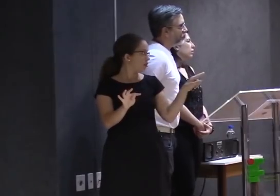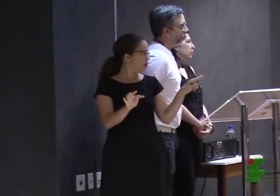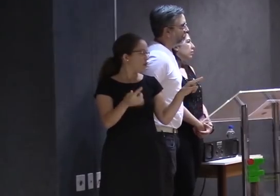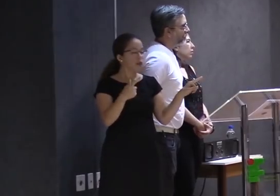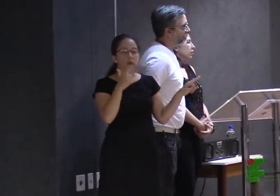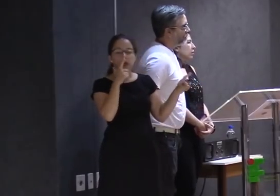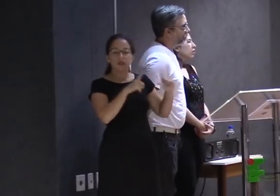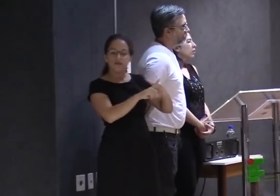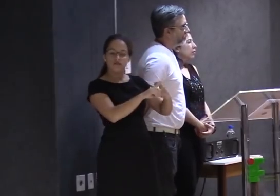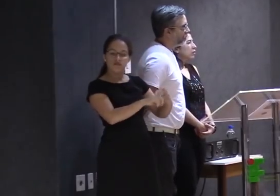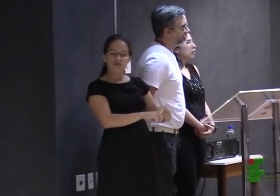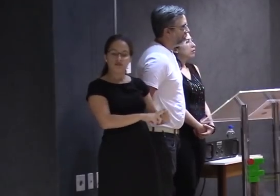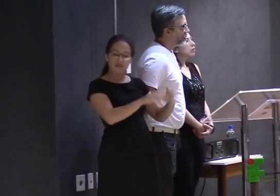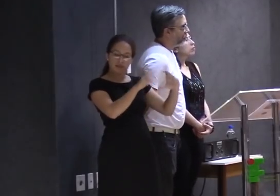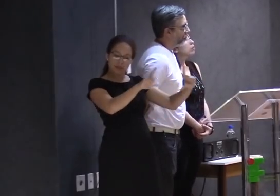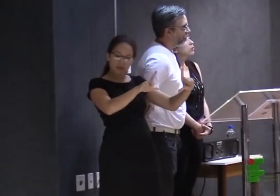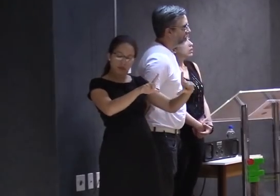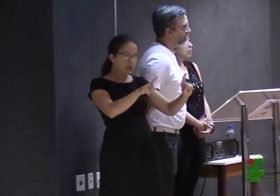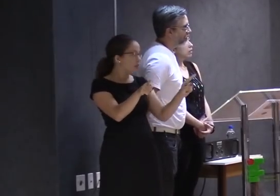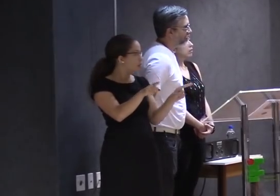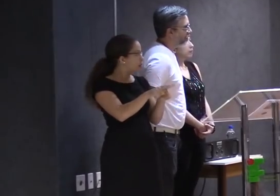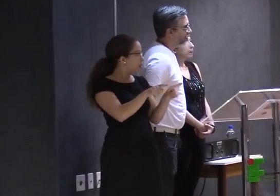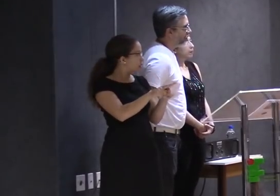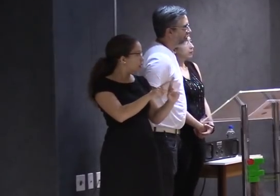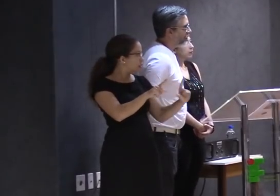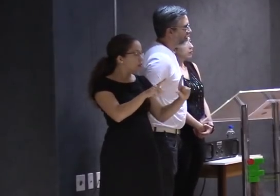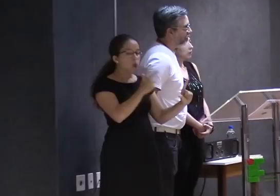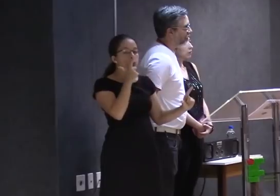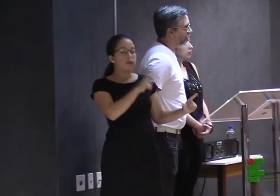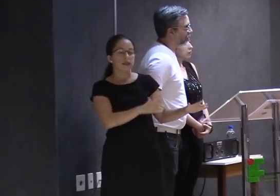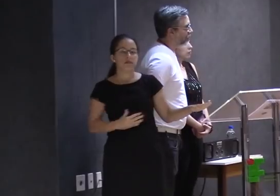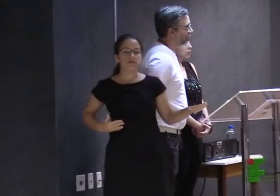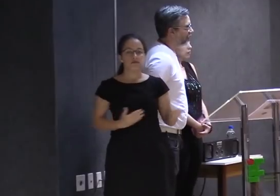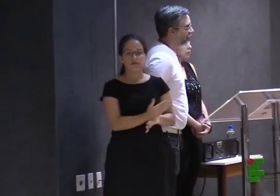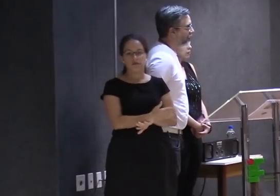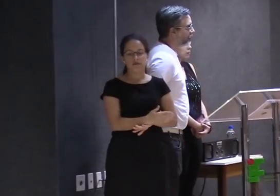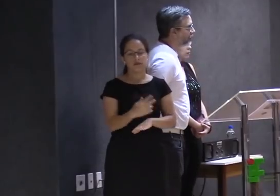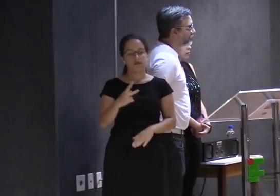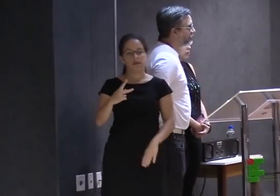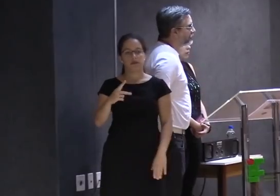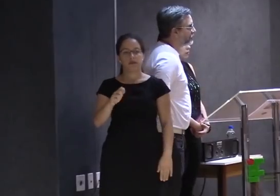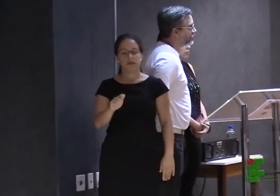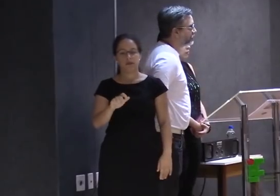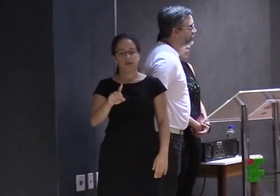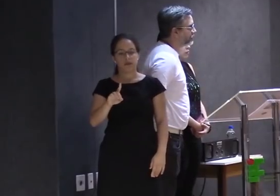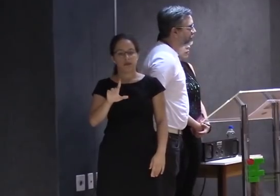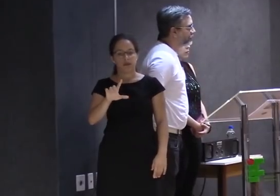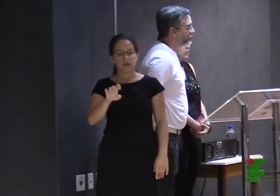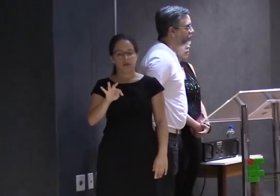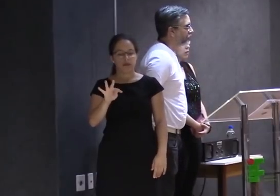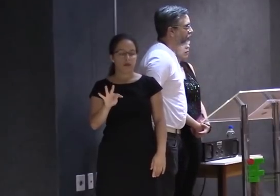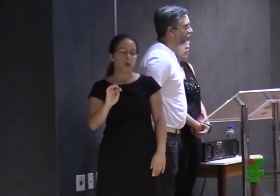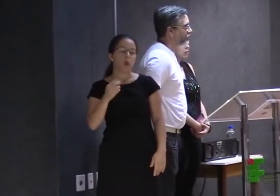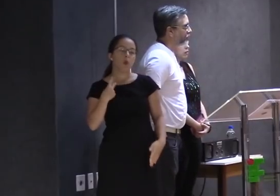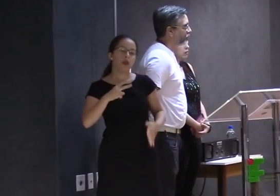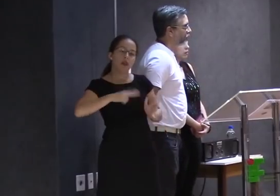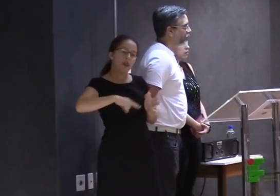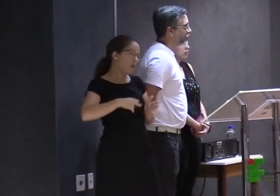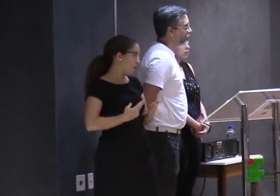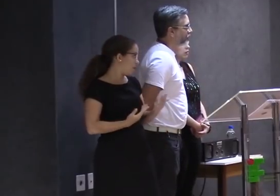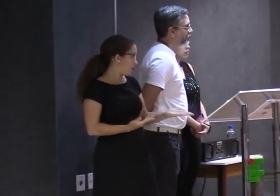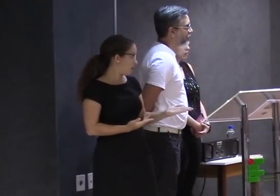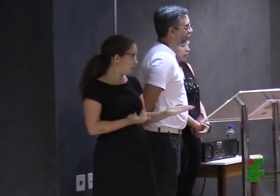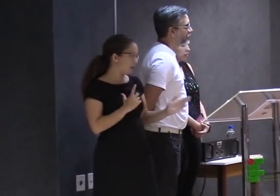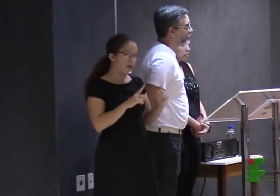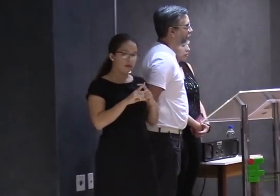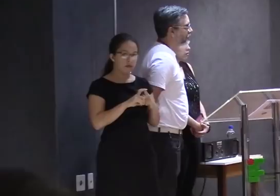to the Padlet page. Vocês têm ali o link para entrar na página do Padlet, ou então vocês podem ler o